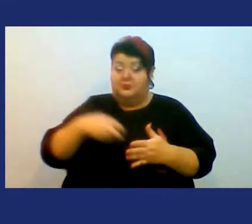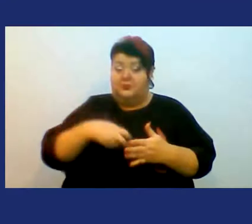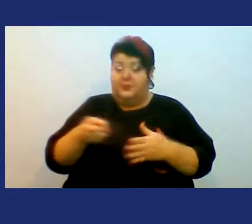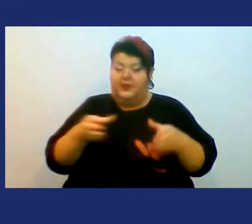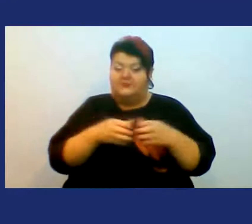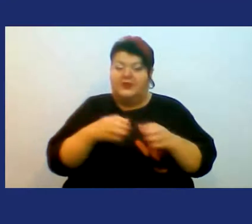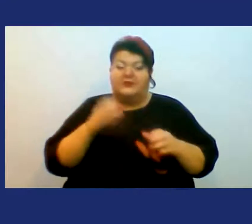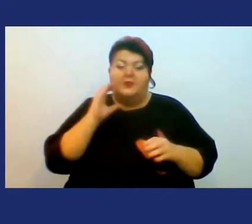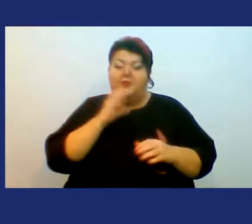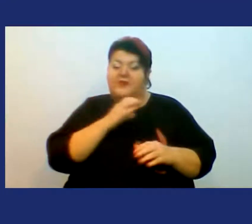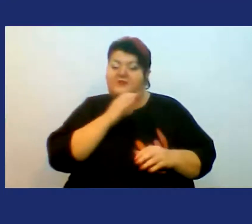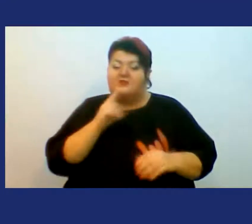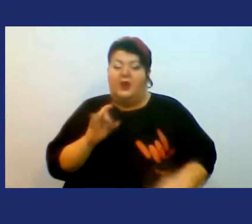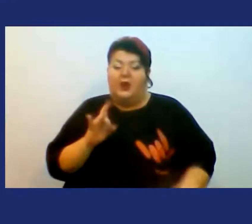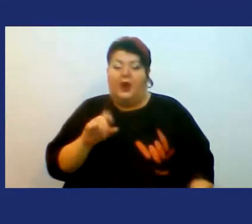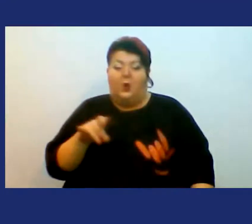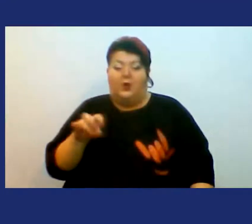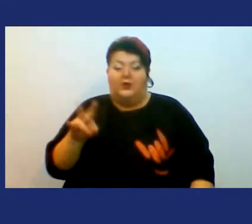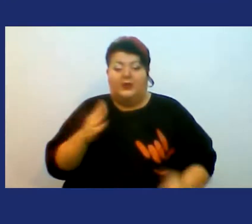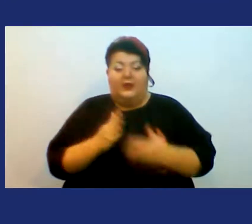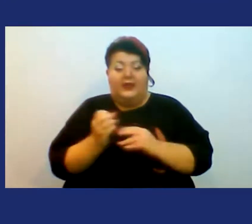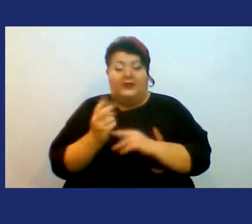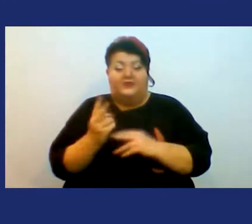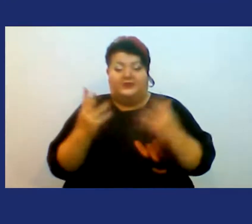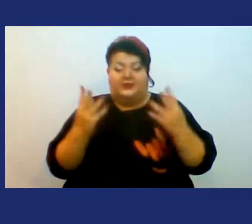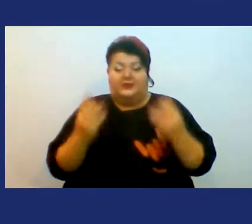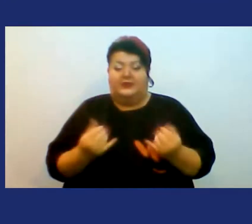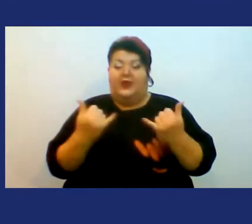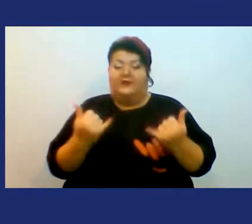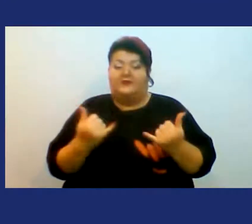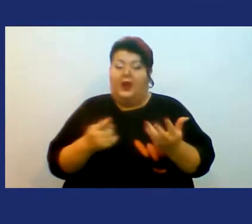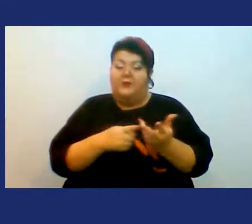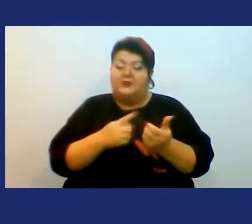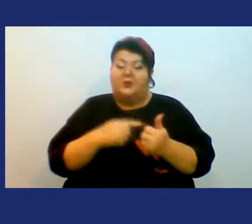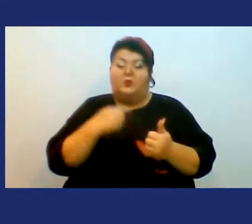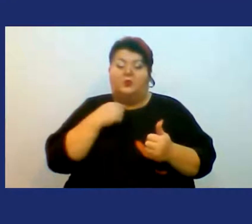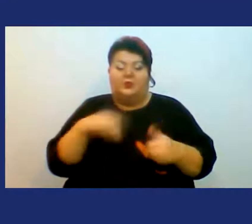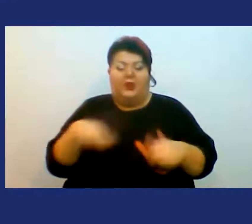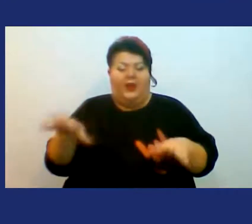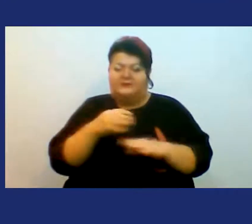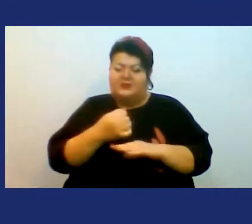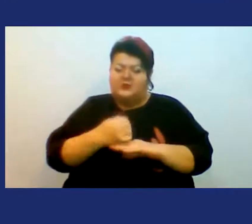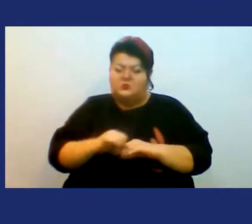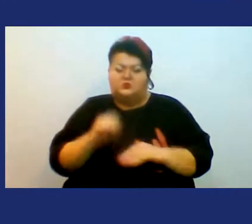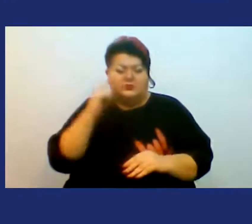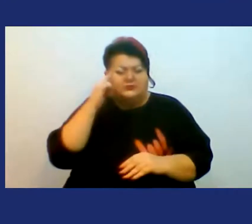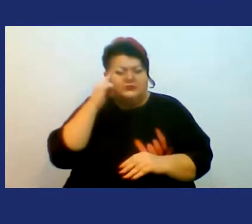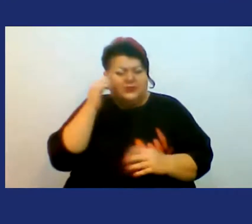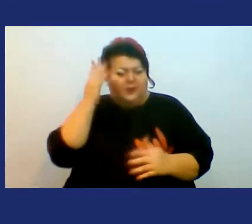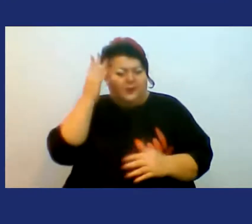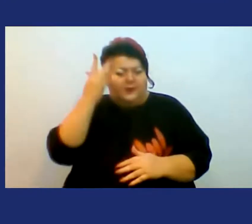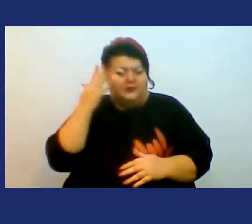about possible violence for those that don't understand or who don't agree with these rulings at the last